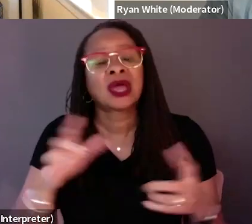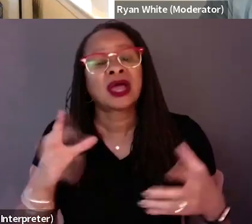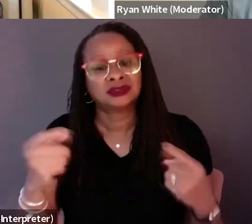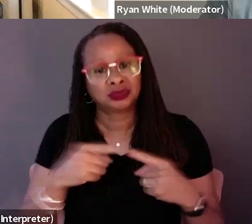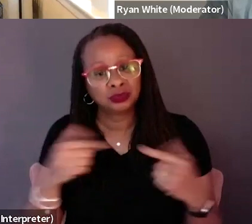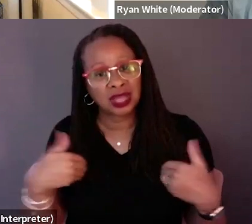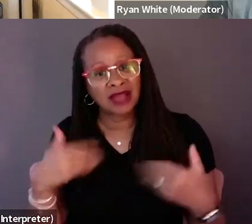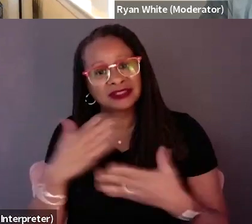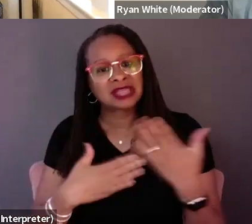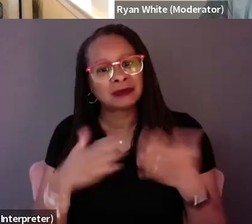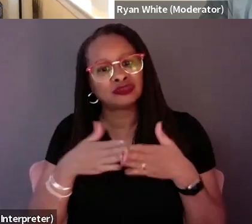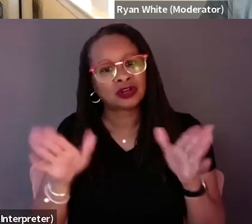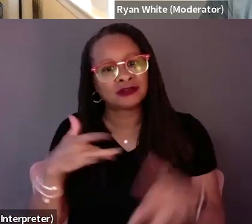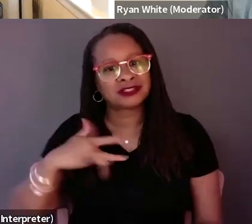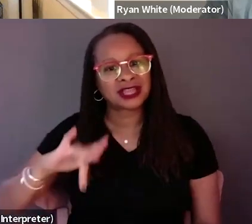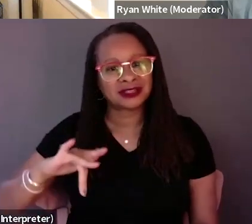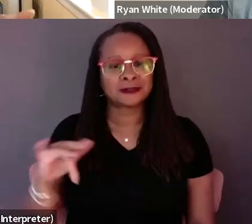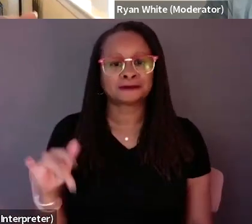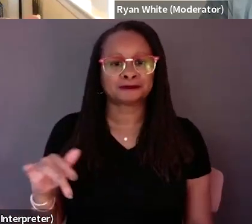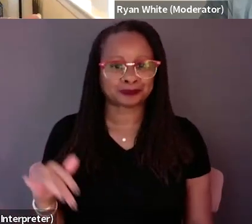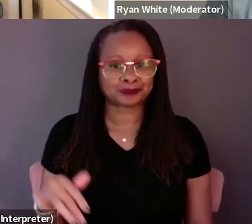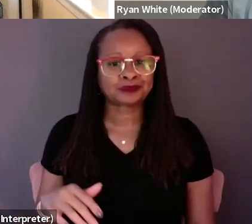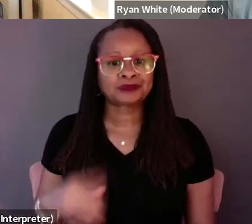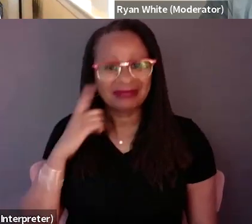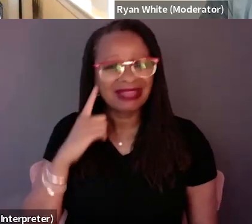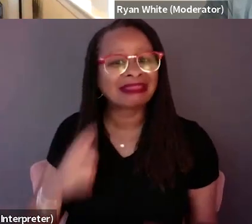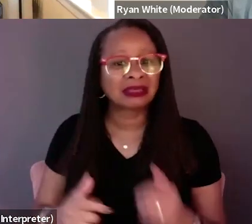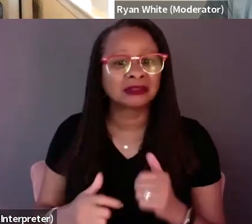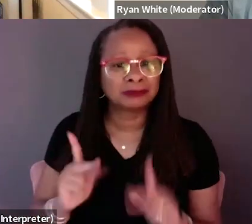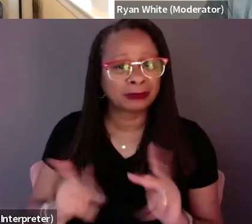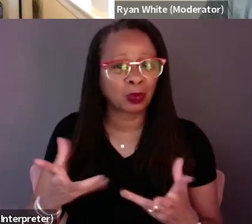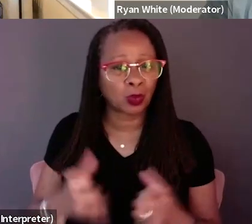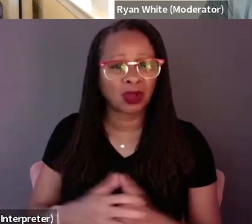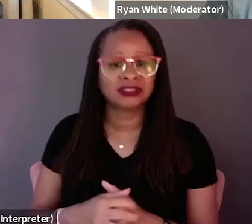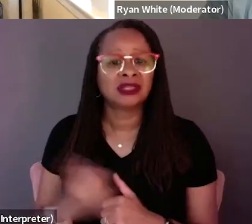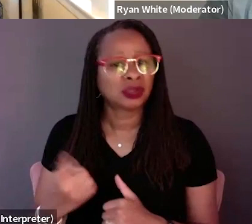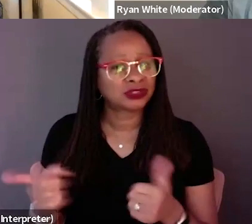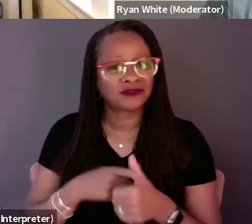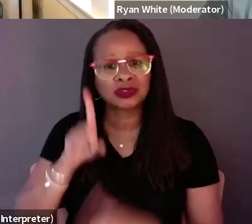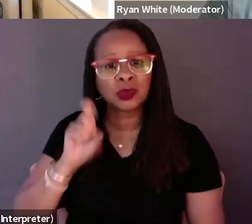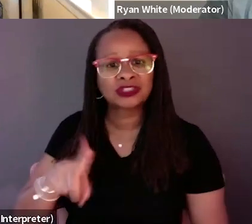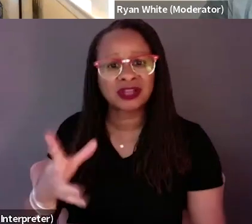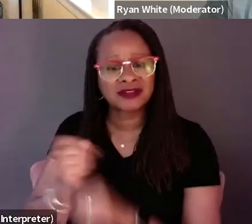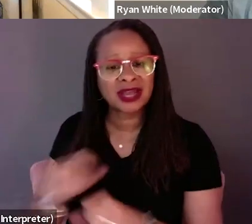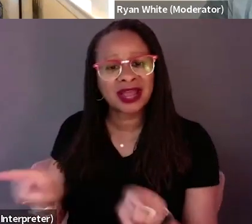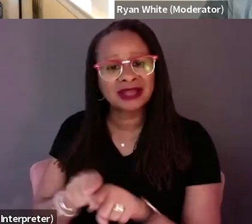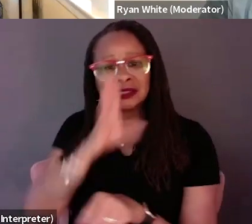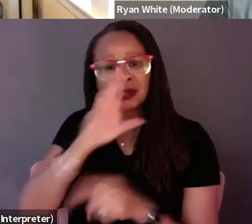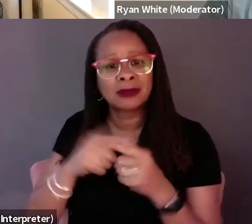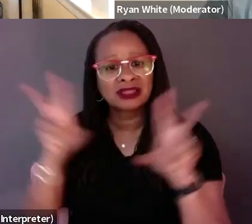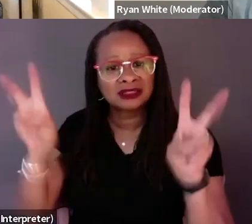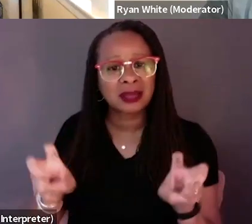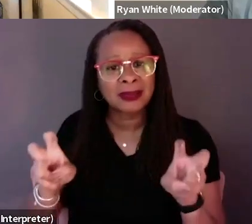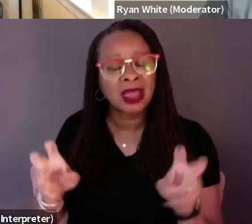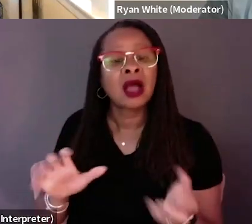to have some general sense, which I think people want. It's always one of the first questions that I've gotten talking about this